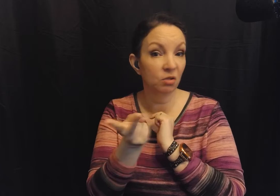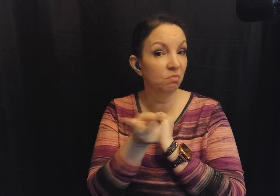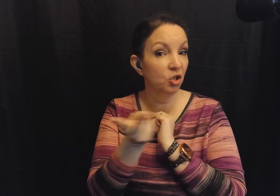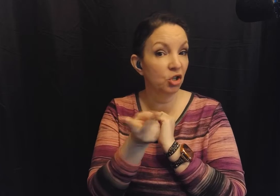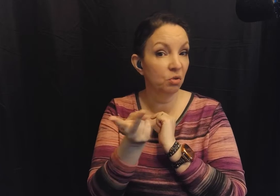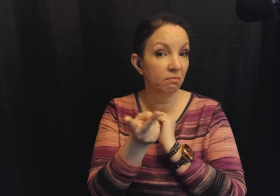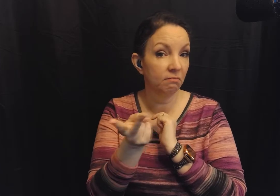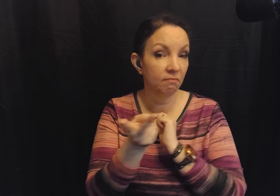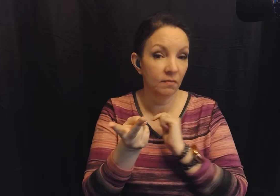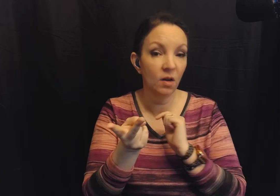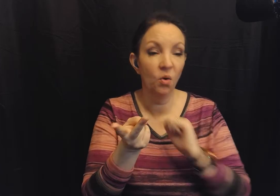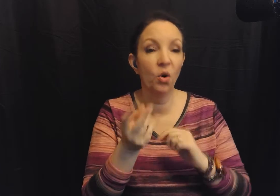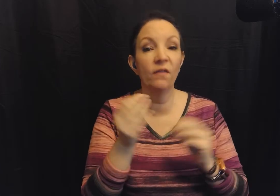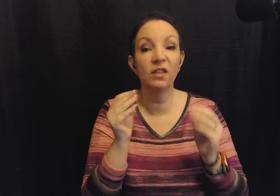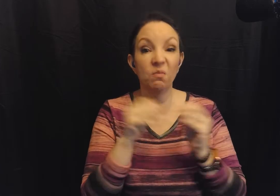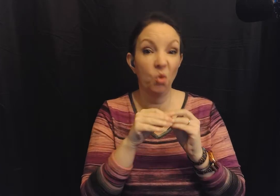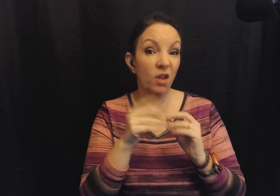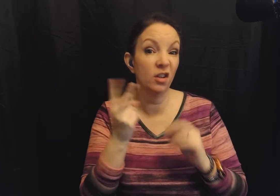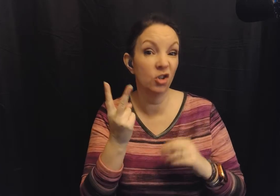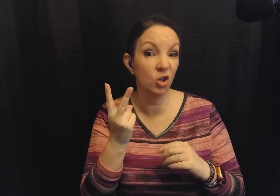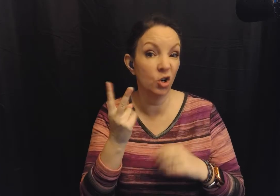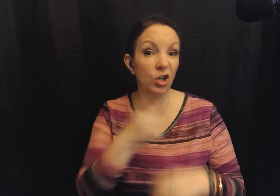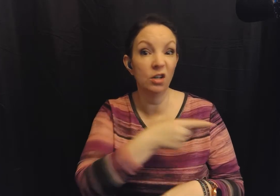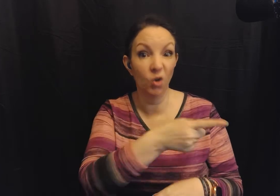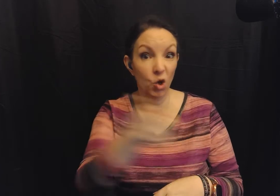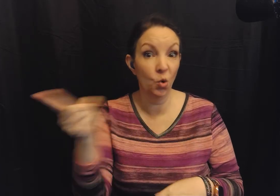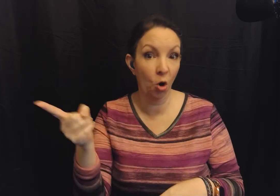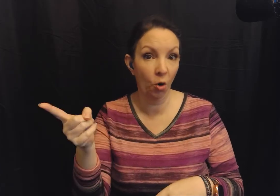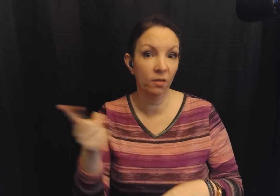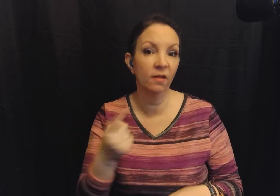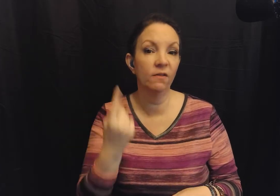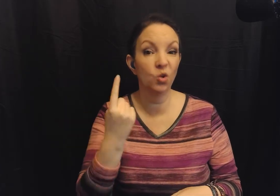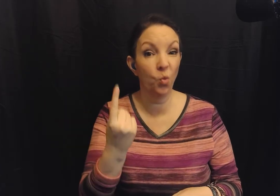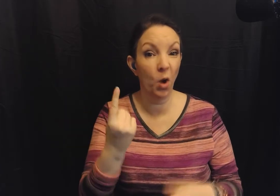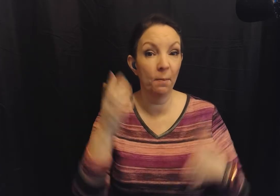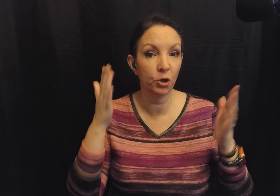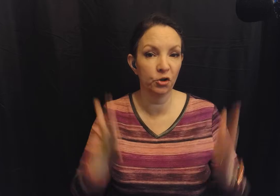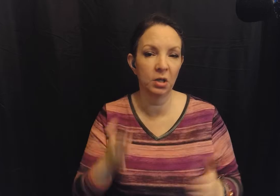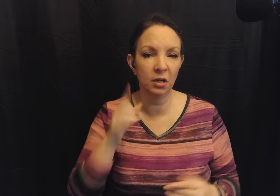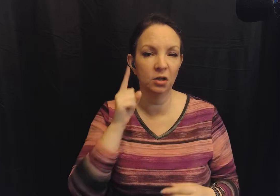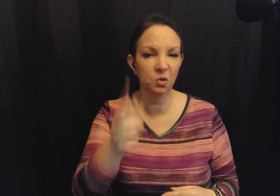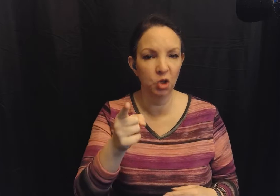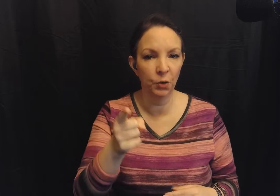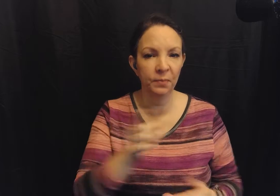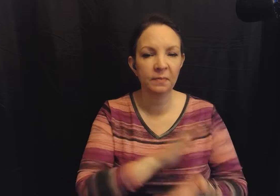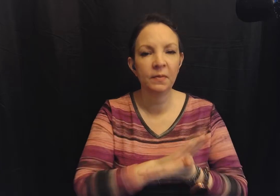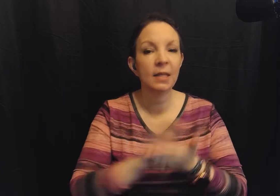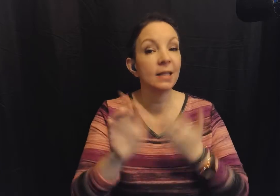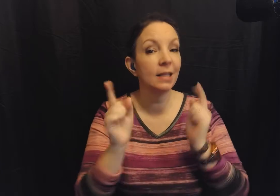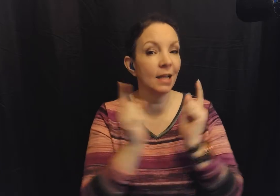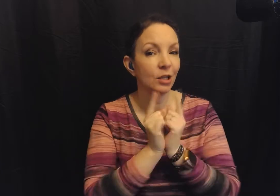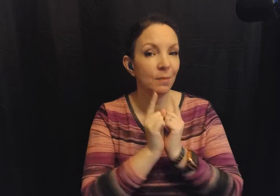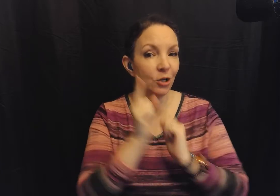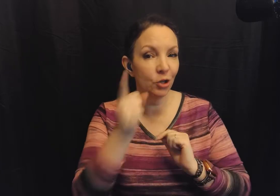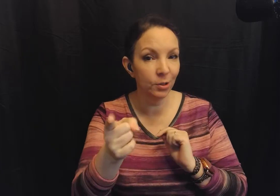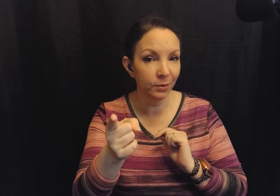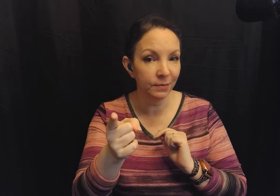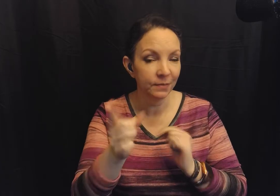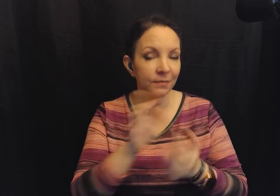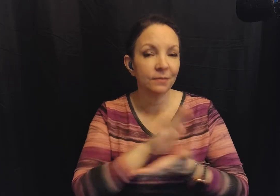two. Or if it's more than two, you can go you all. If it's one person, you go you. Nice to meet you.